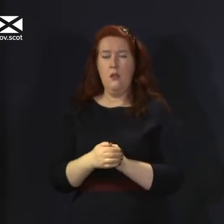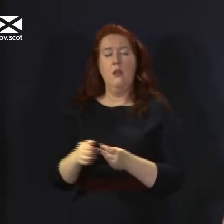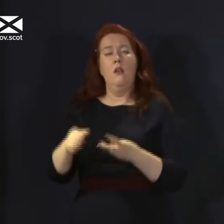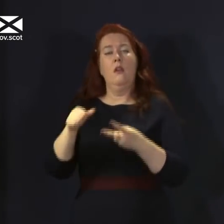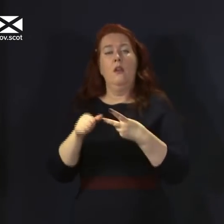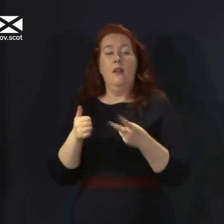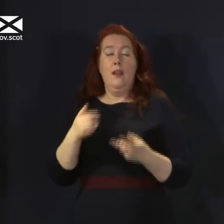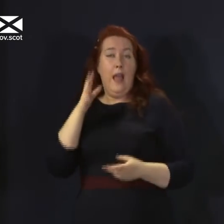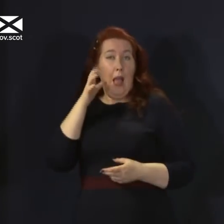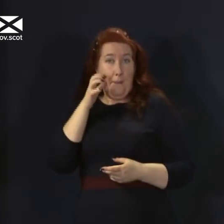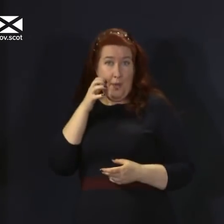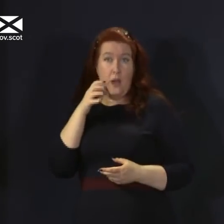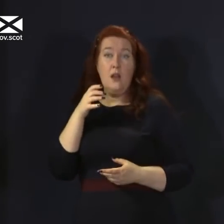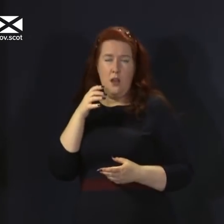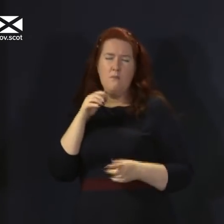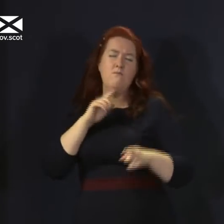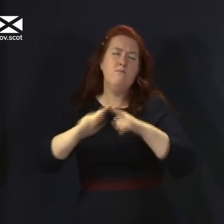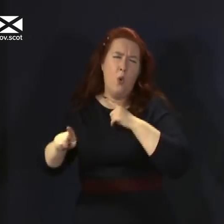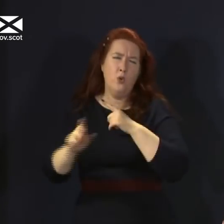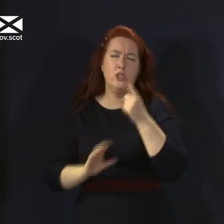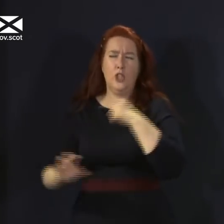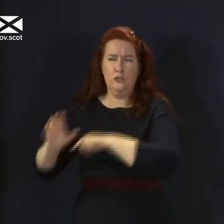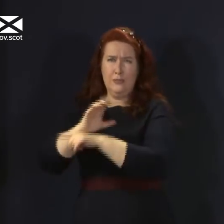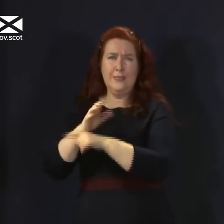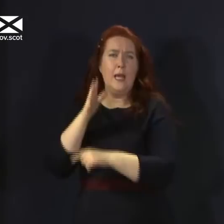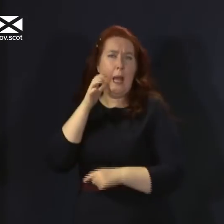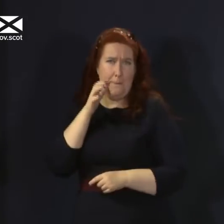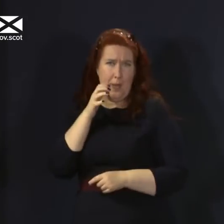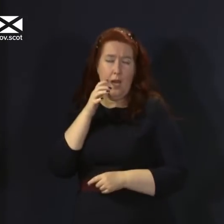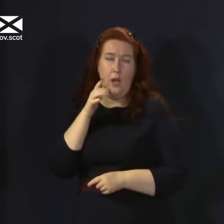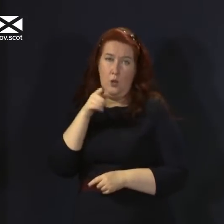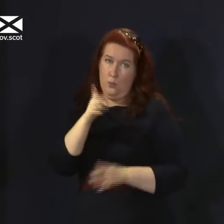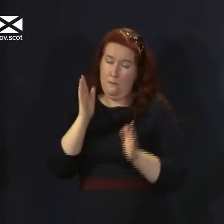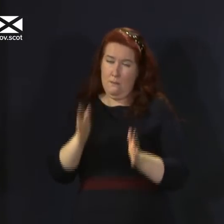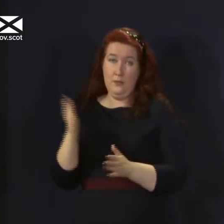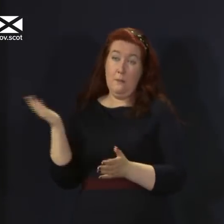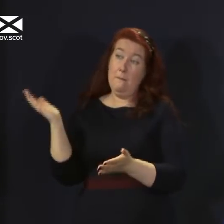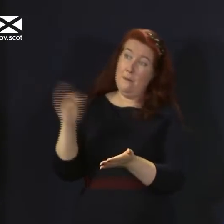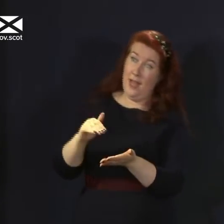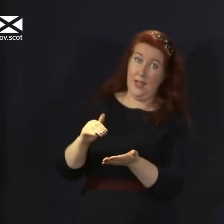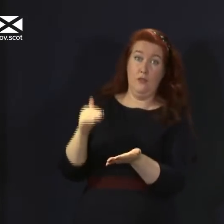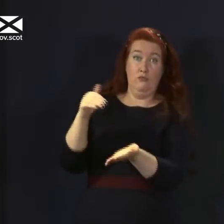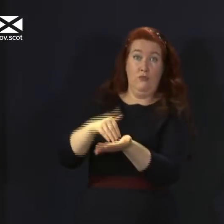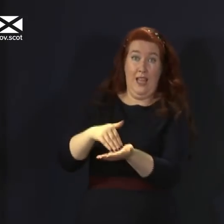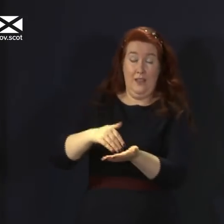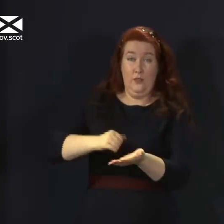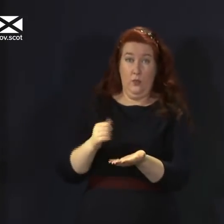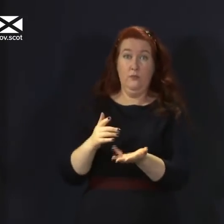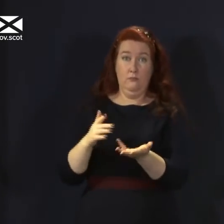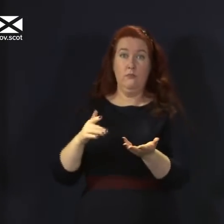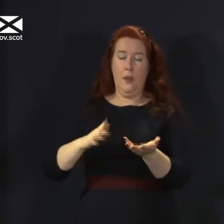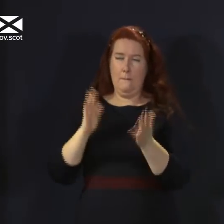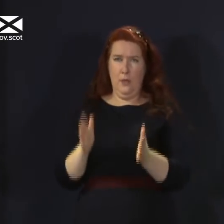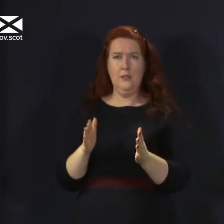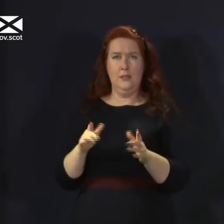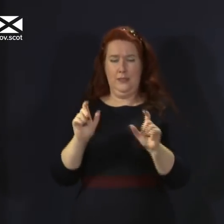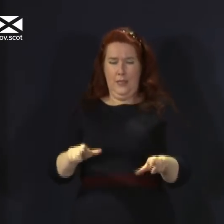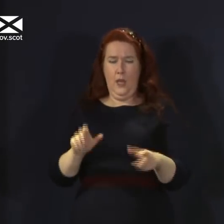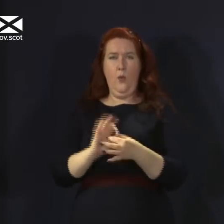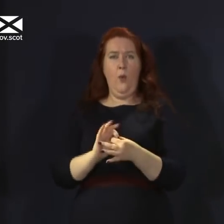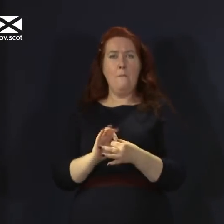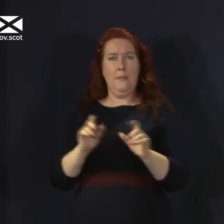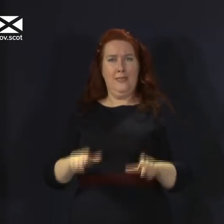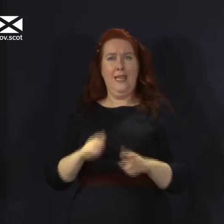amber list, for now that will be the majority of countries, you must self-isolate at home for 10 days and take 2 PCR tests during